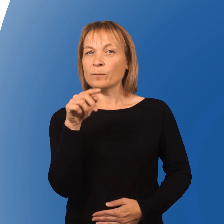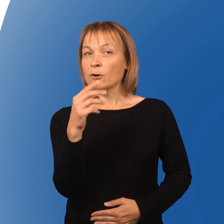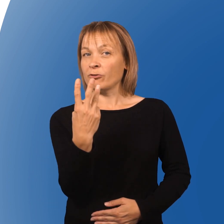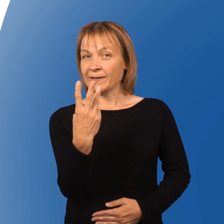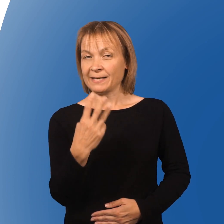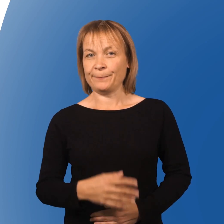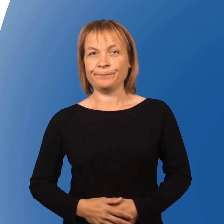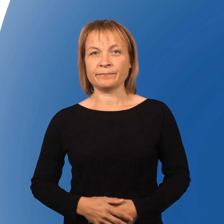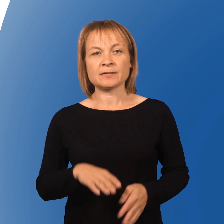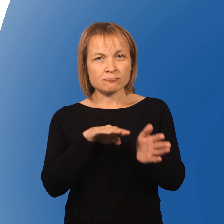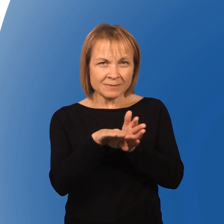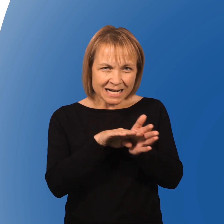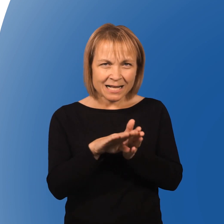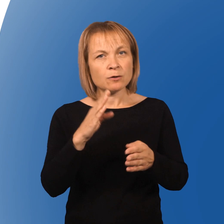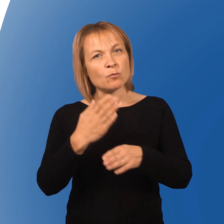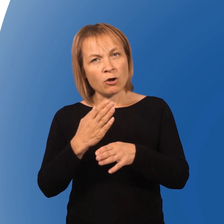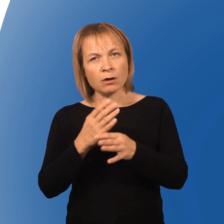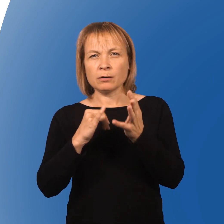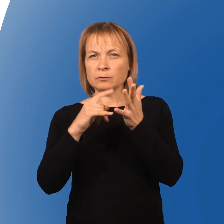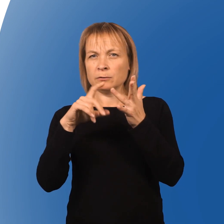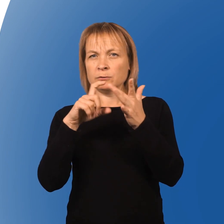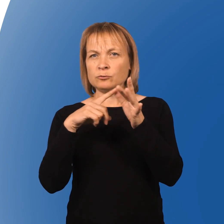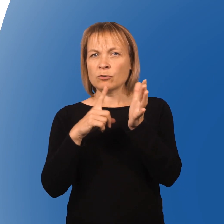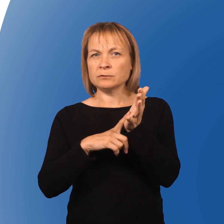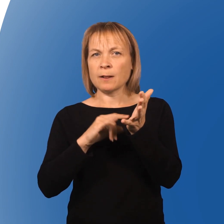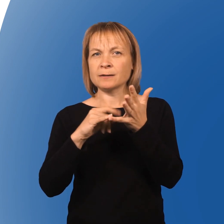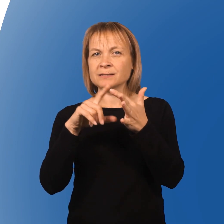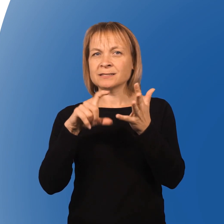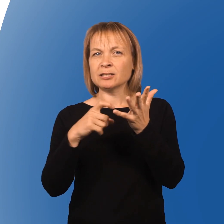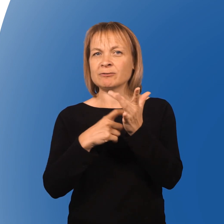(4.3) Training, work and social security.